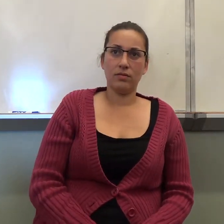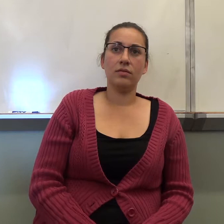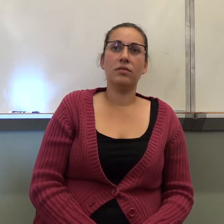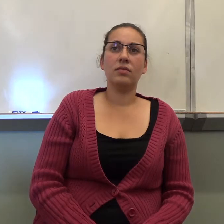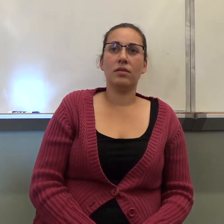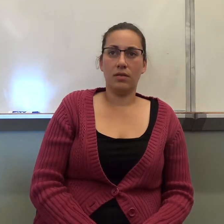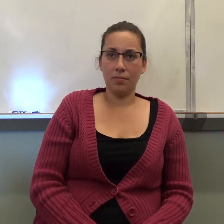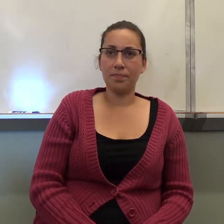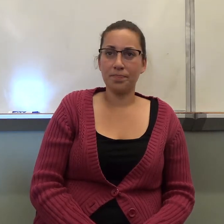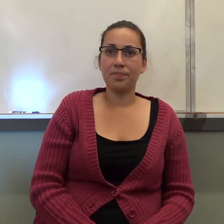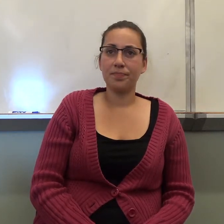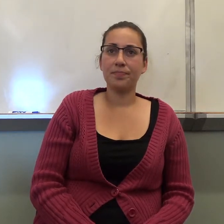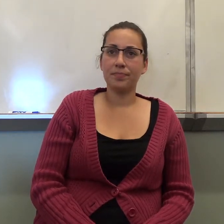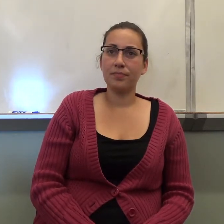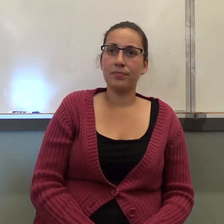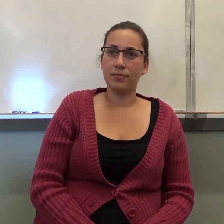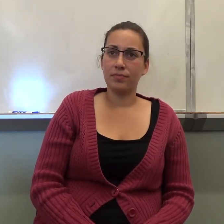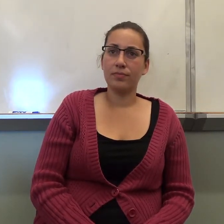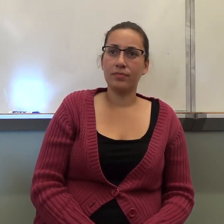2y minus 19.